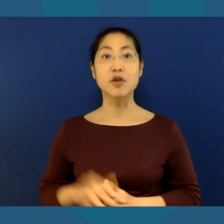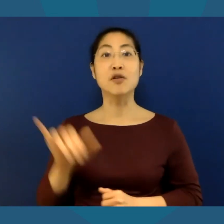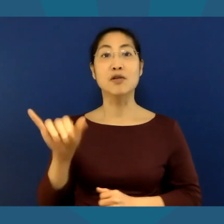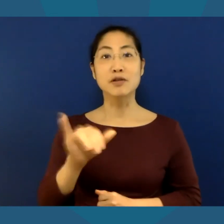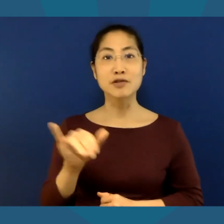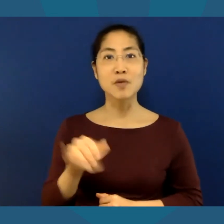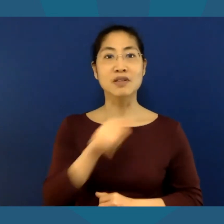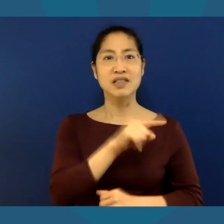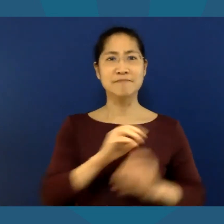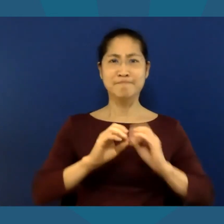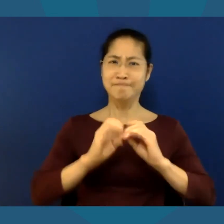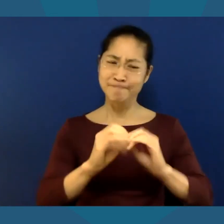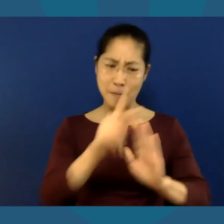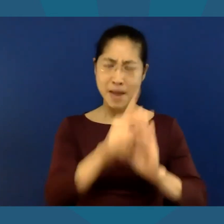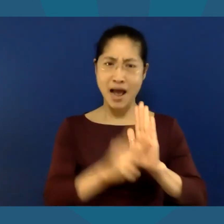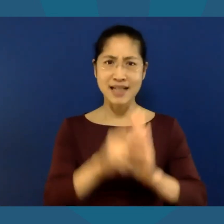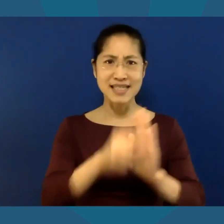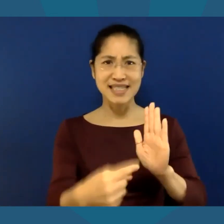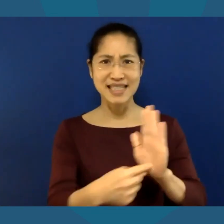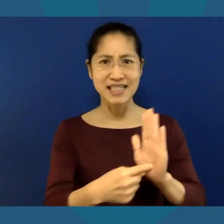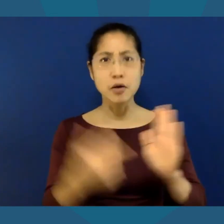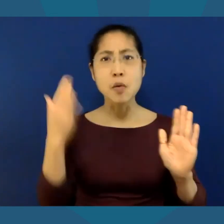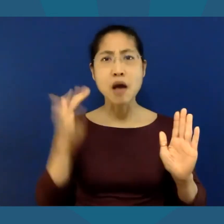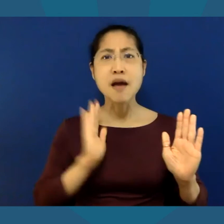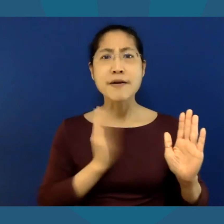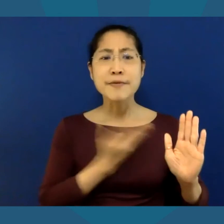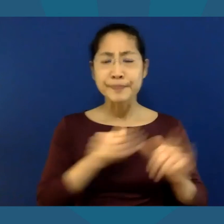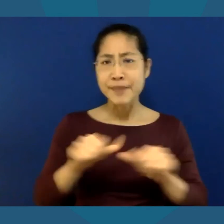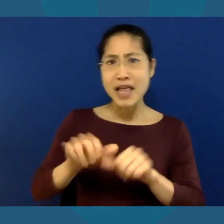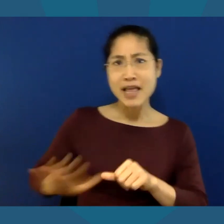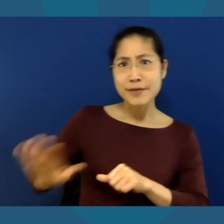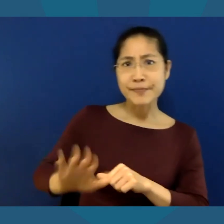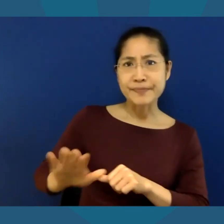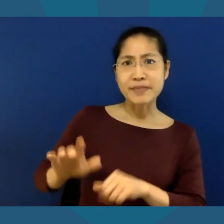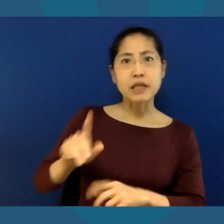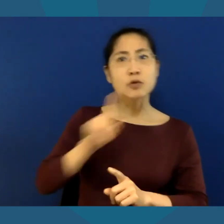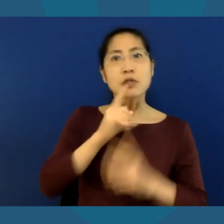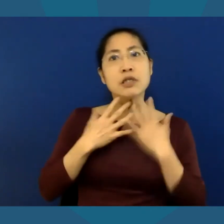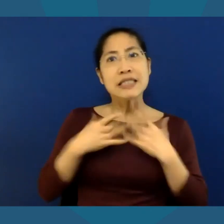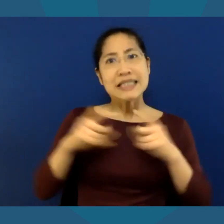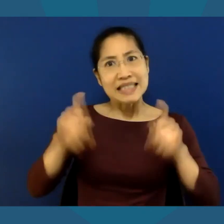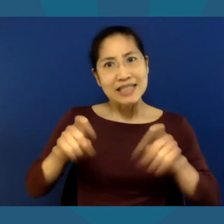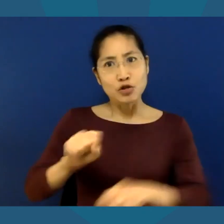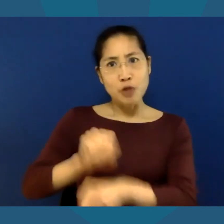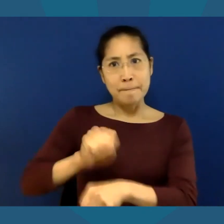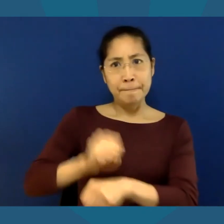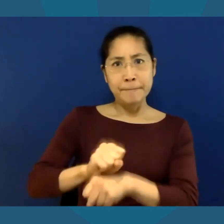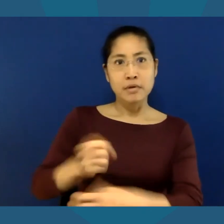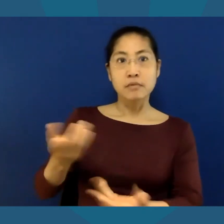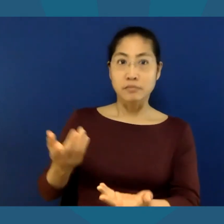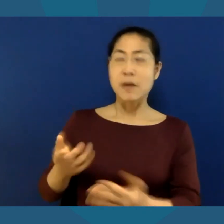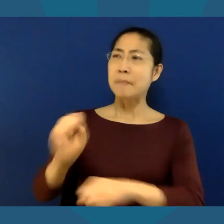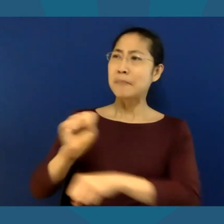TJ Shope also fought for policies that helped bring desperately needed jobs to our